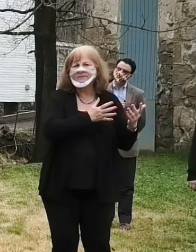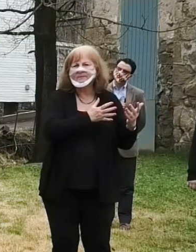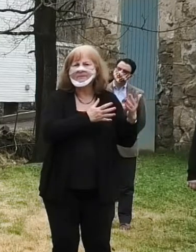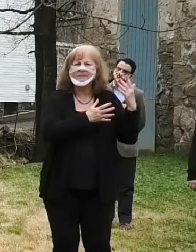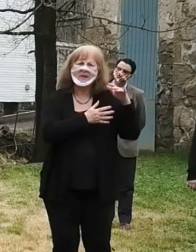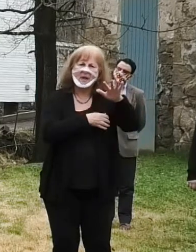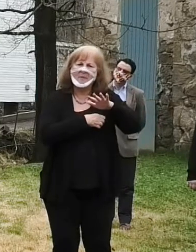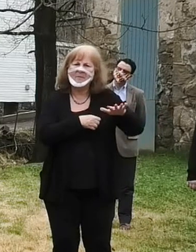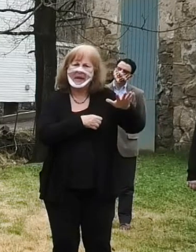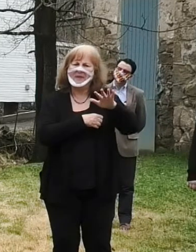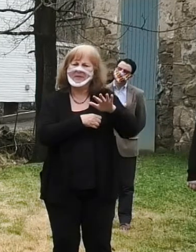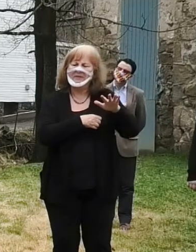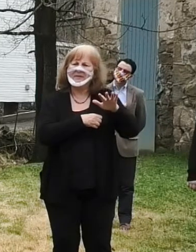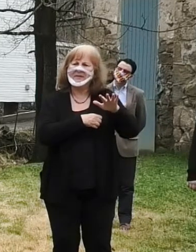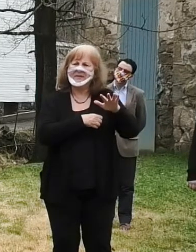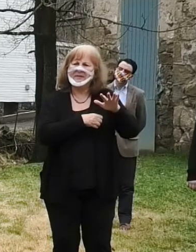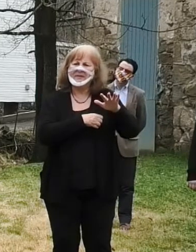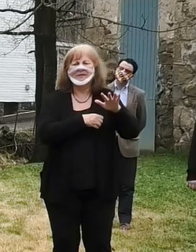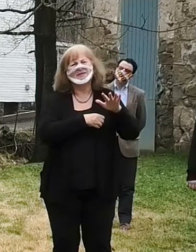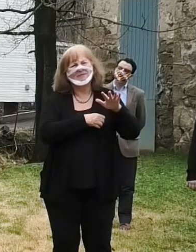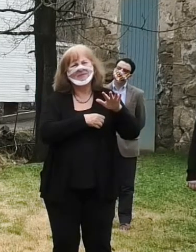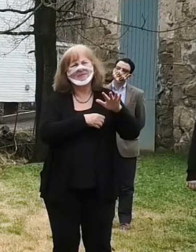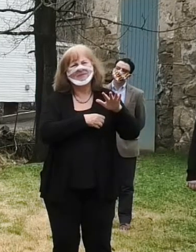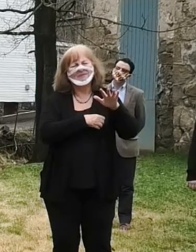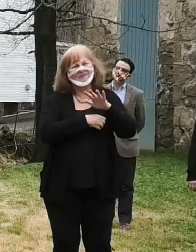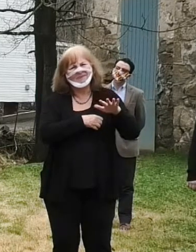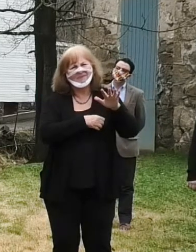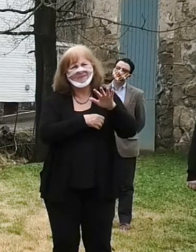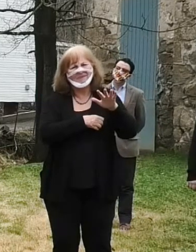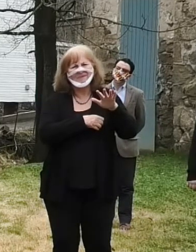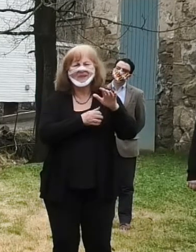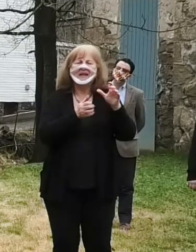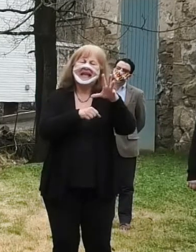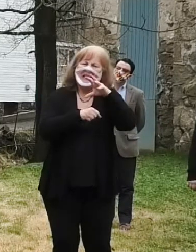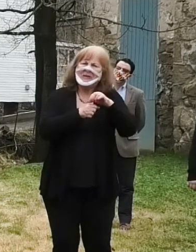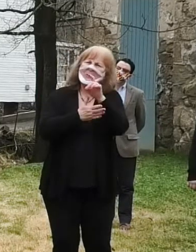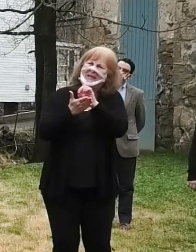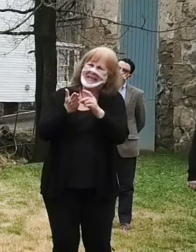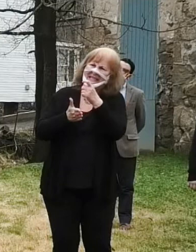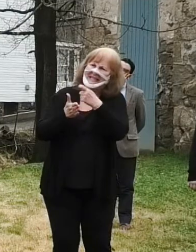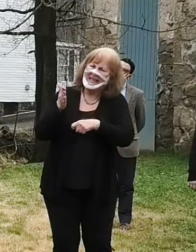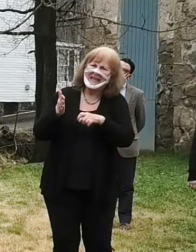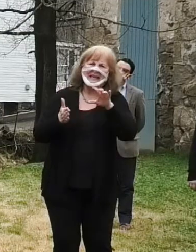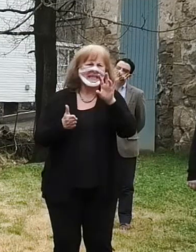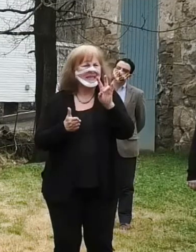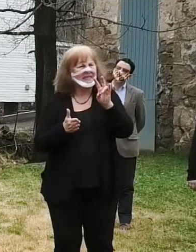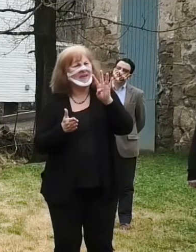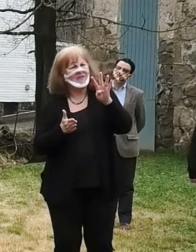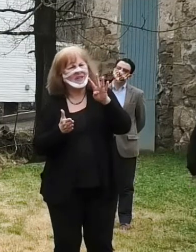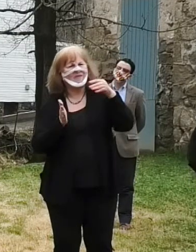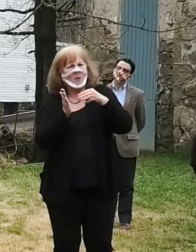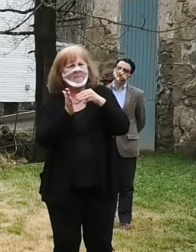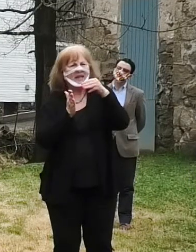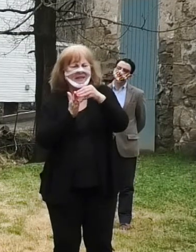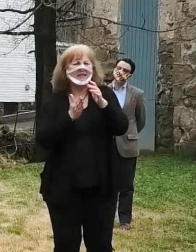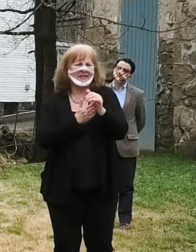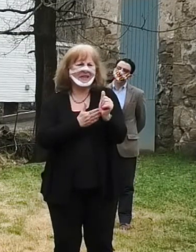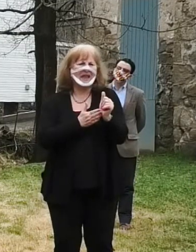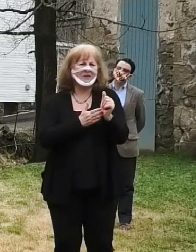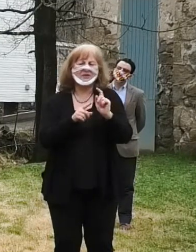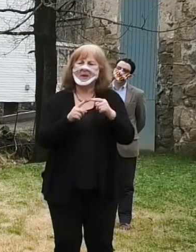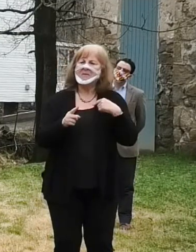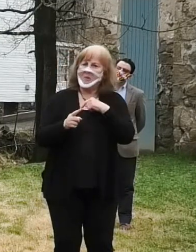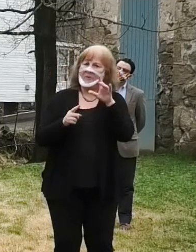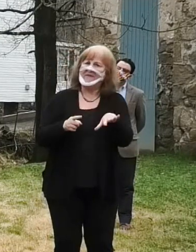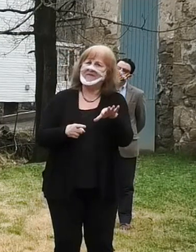were approximately about, with design costs, about $74 million. What